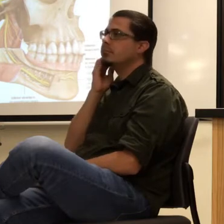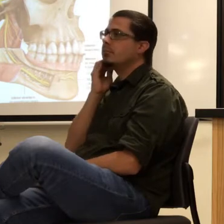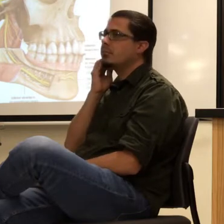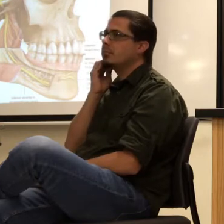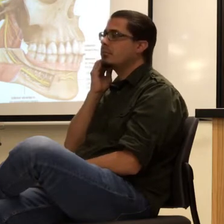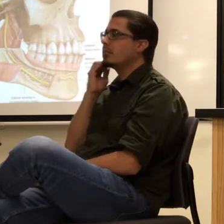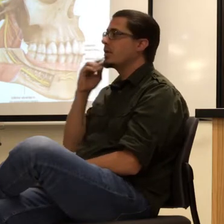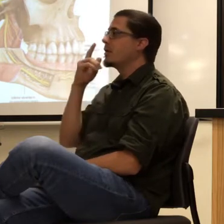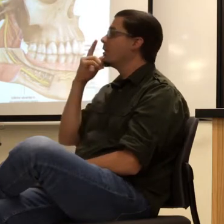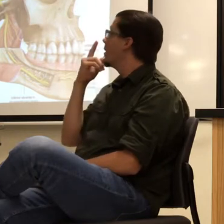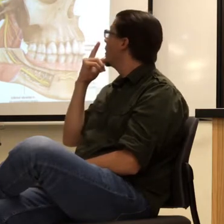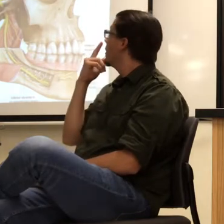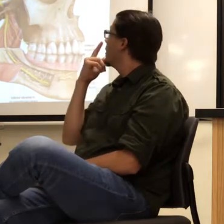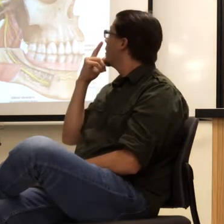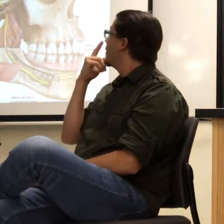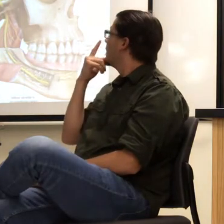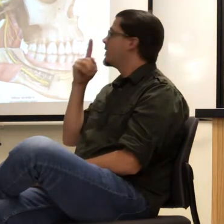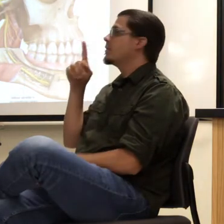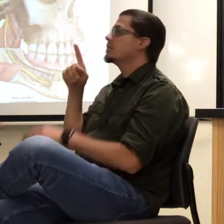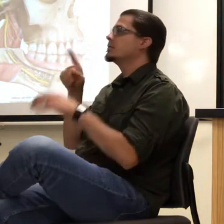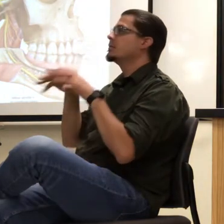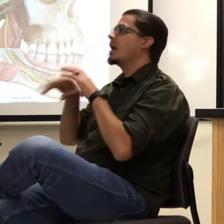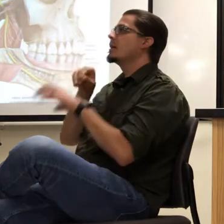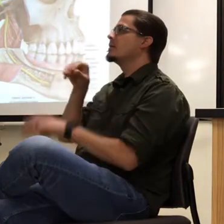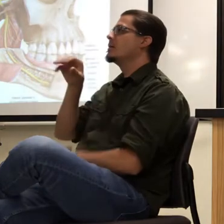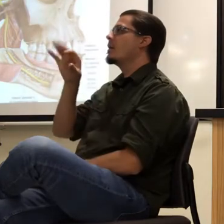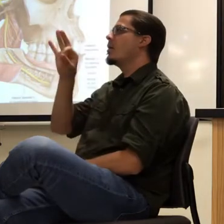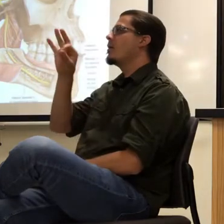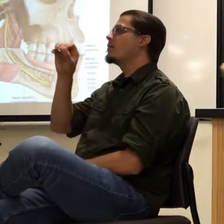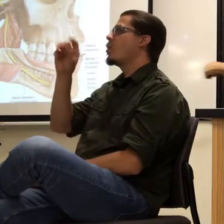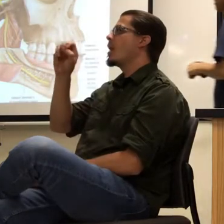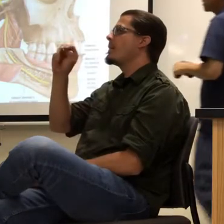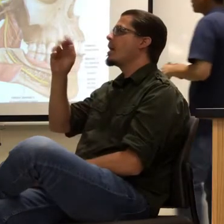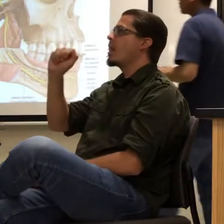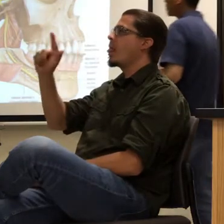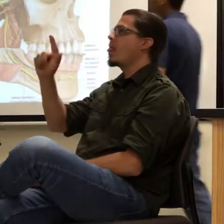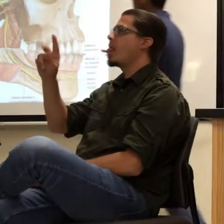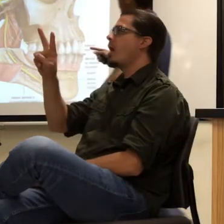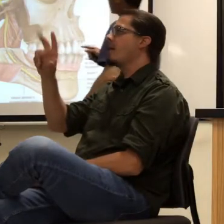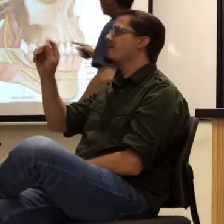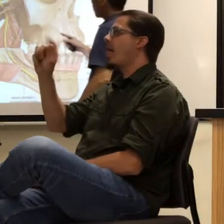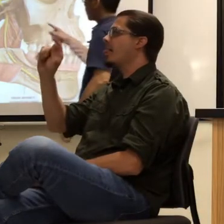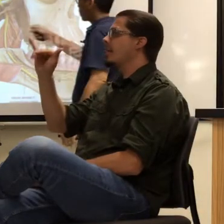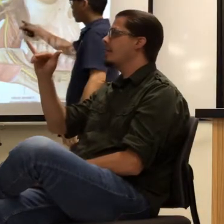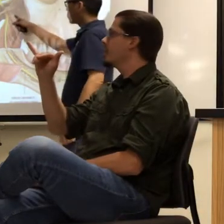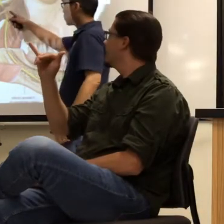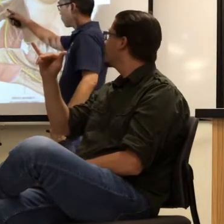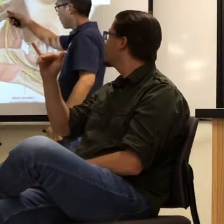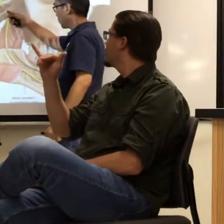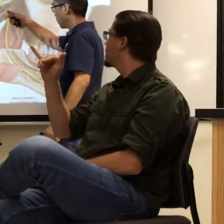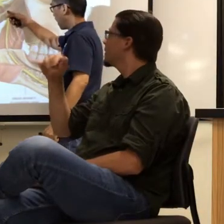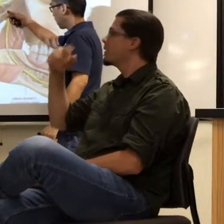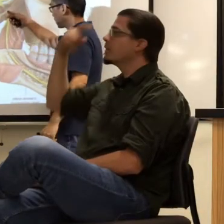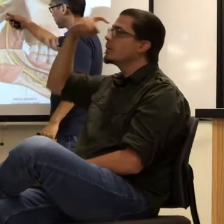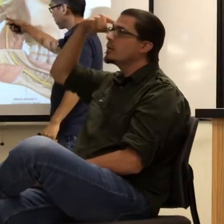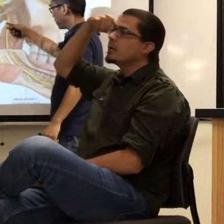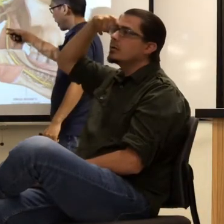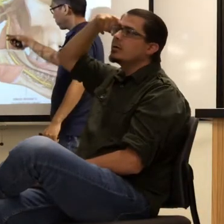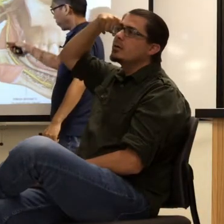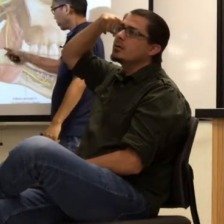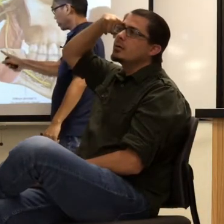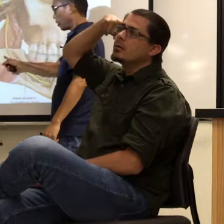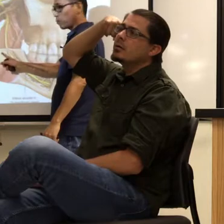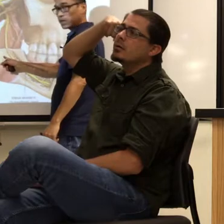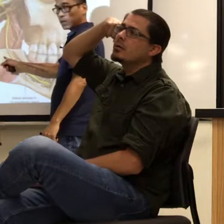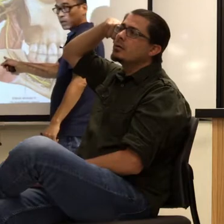foramen ovale. It's going to kind of go down a ways after it leaves here, goes through foramen ovale. It's going to go